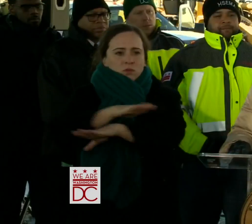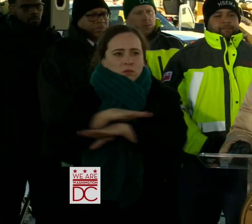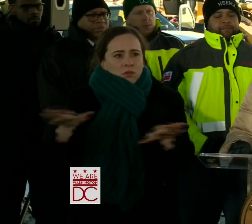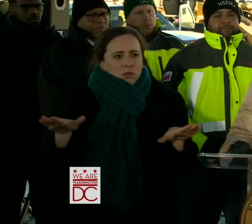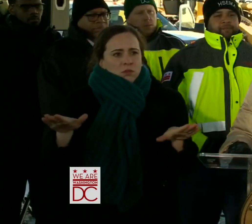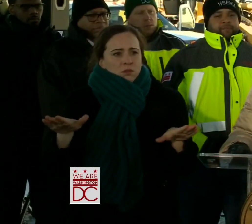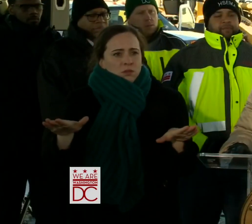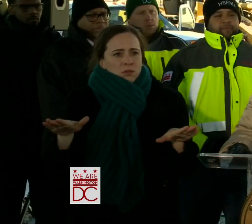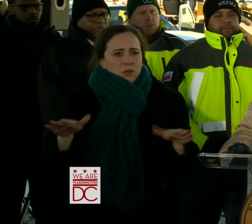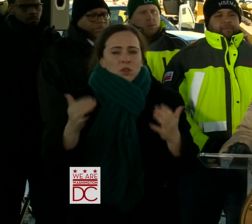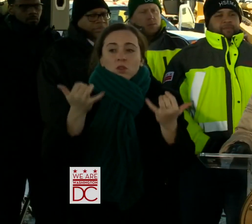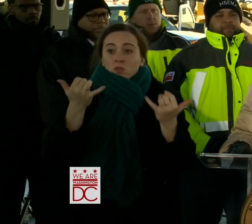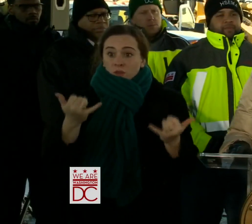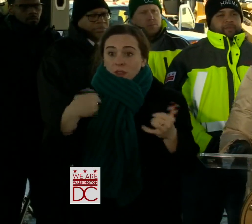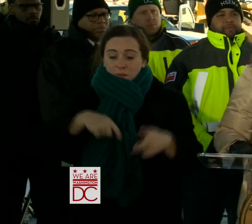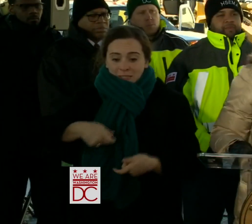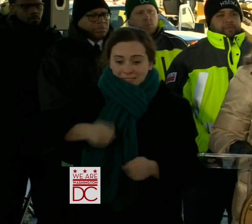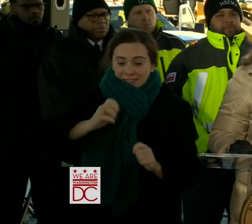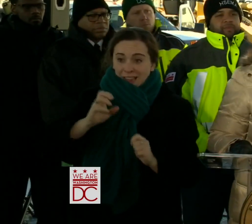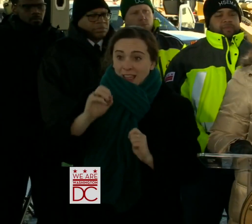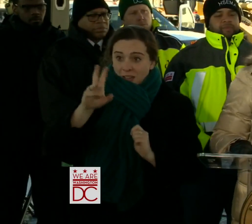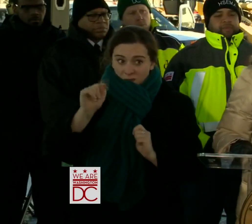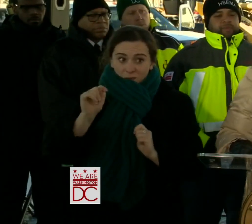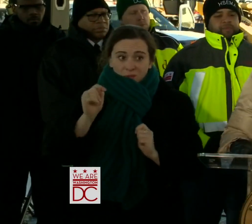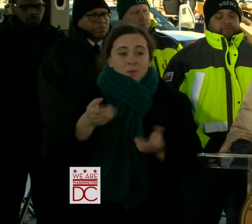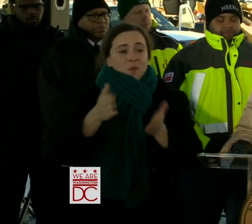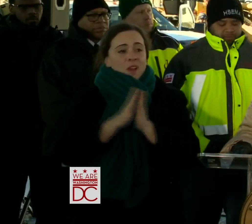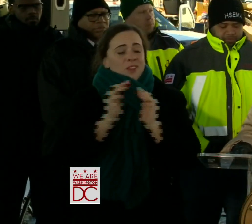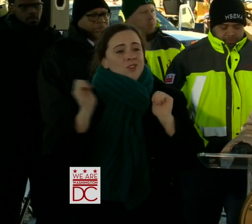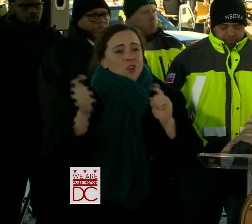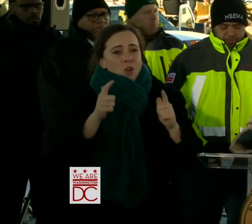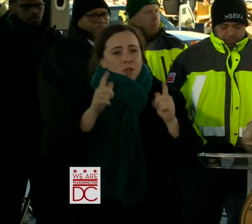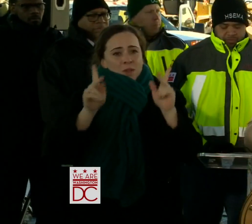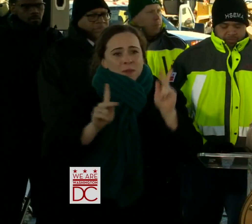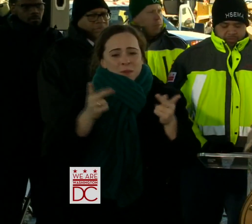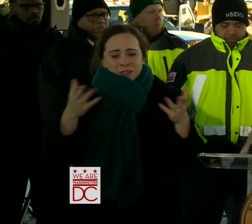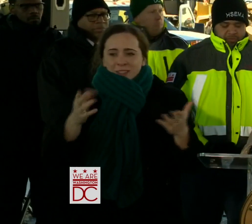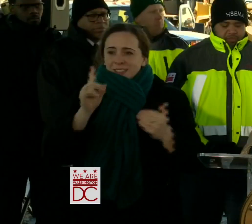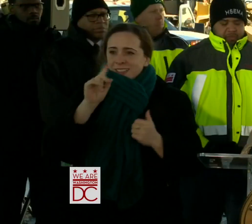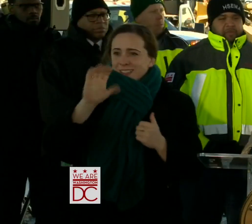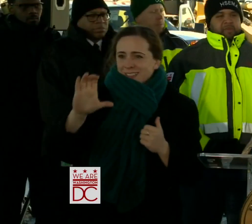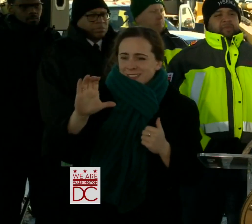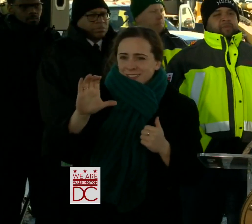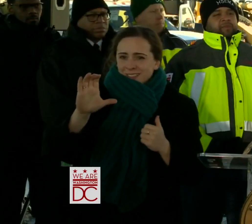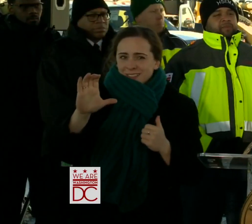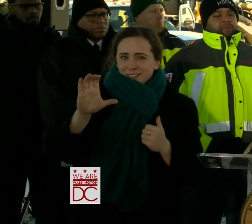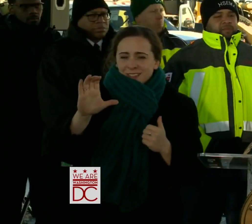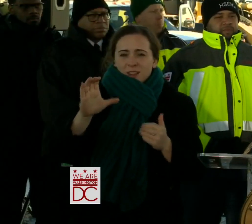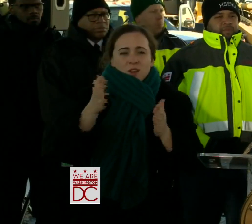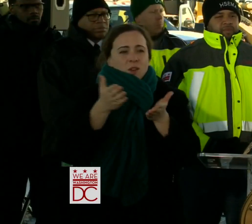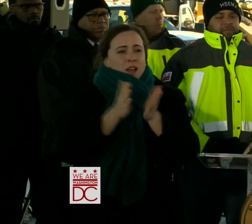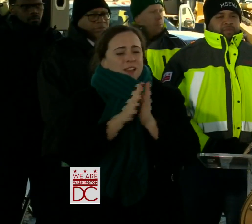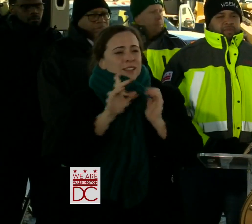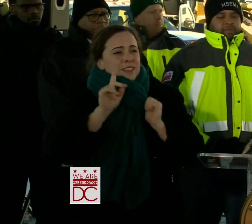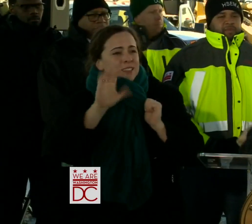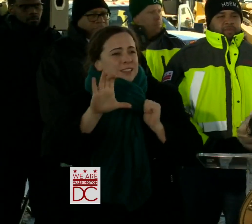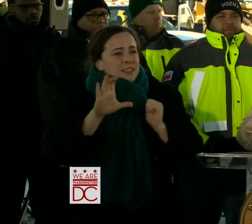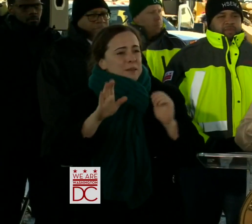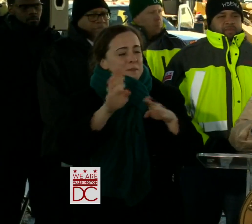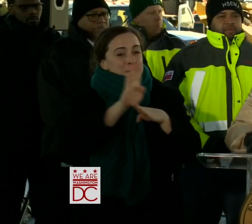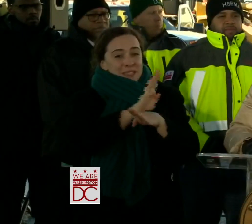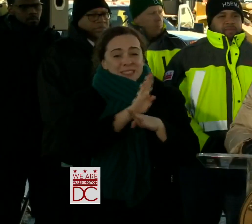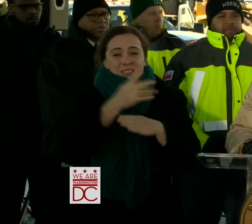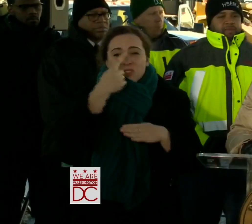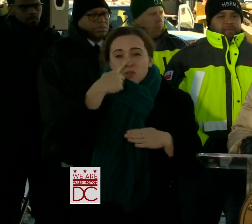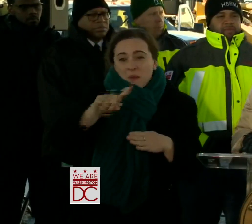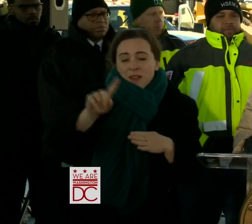Today, we're not only digging out, but we're asking all the residents of the District of Columbia, and we're asking DC businesses